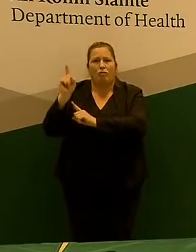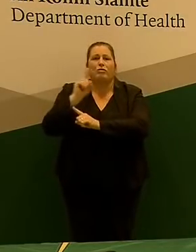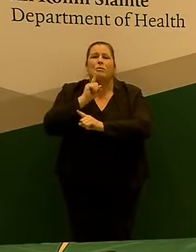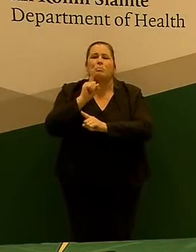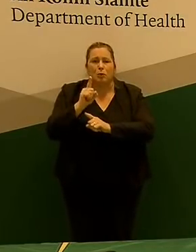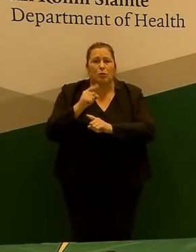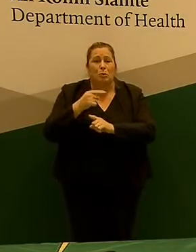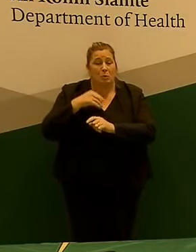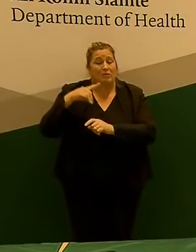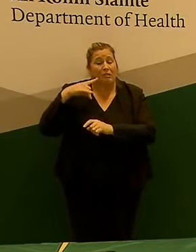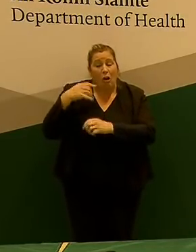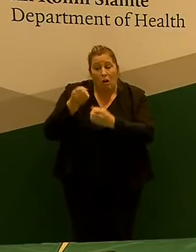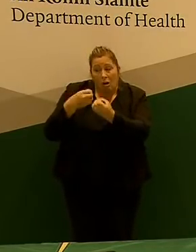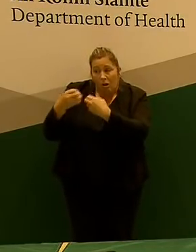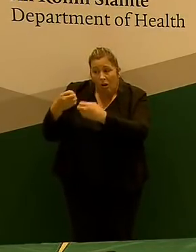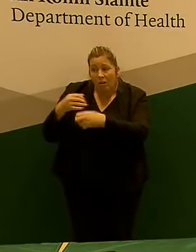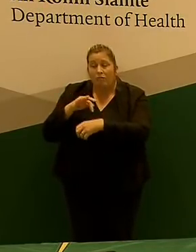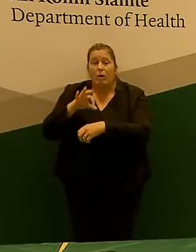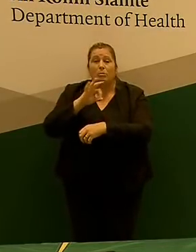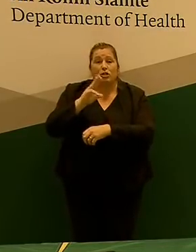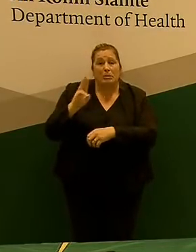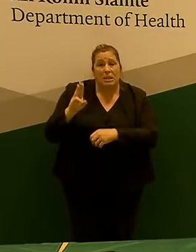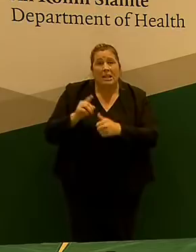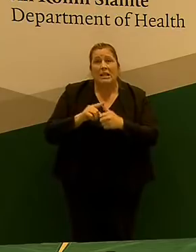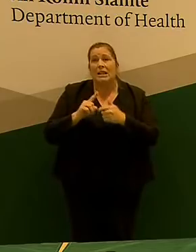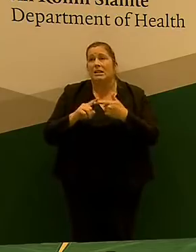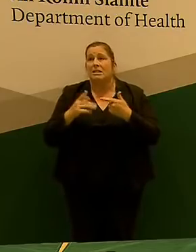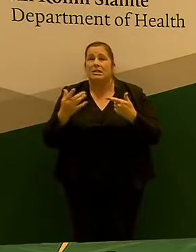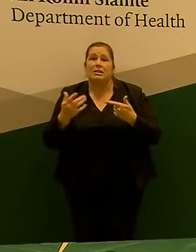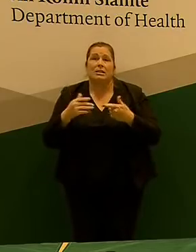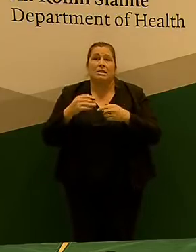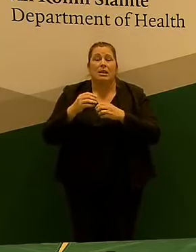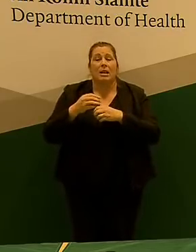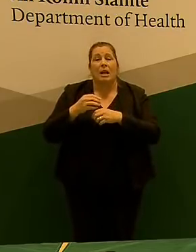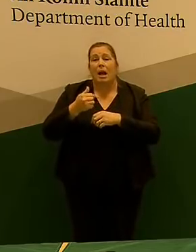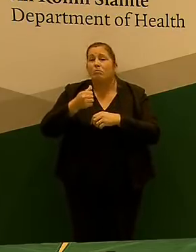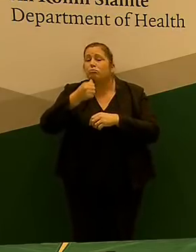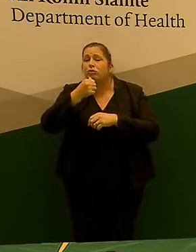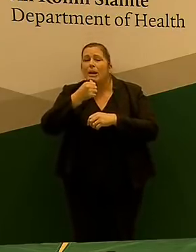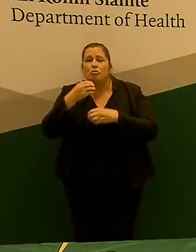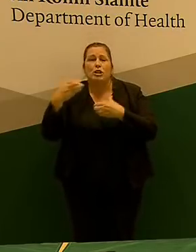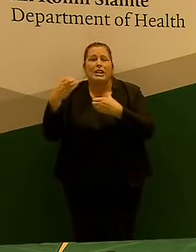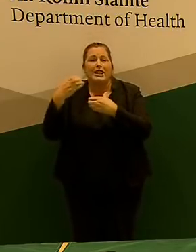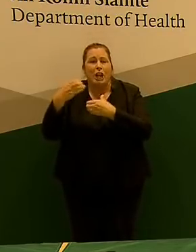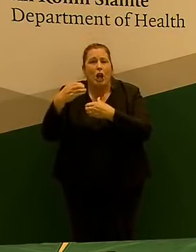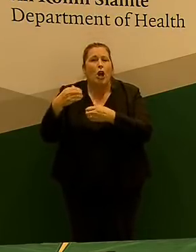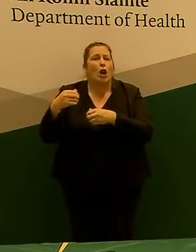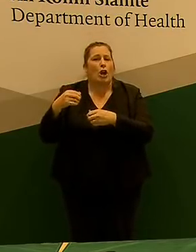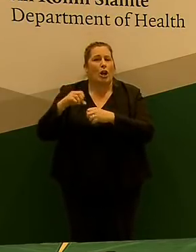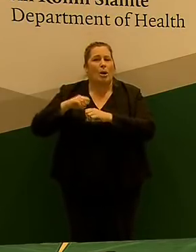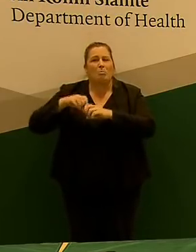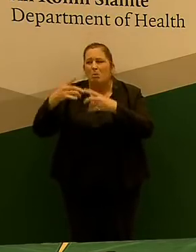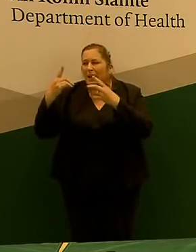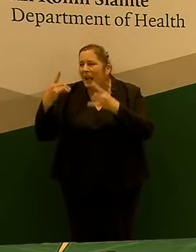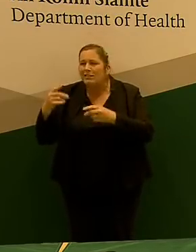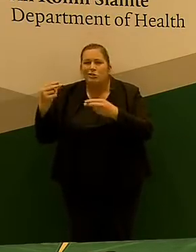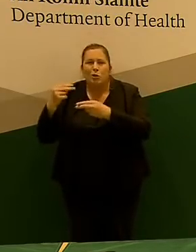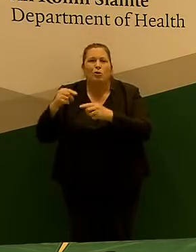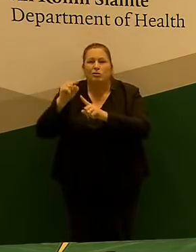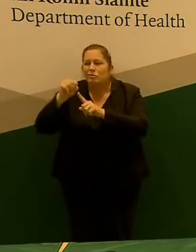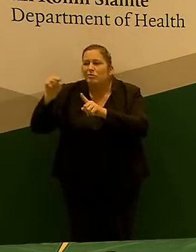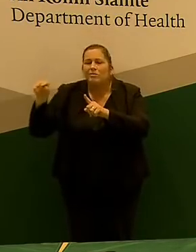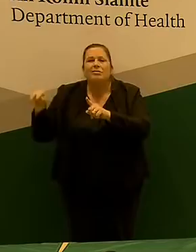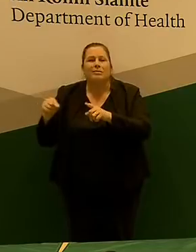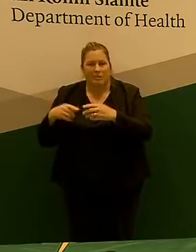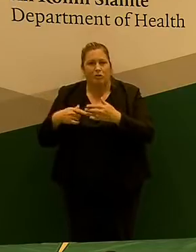anecdotally, we've heard from GPs, we've heard from primary care that there are a proportion of people,